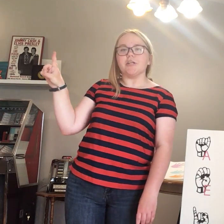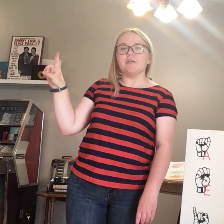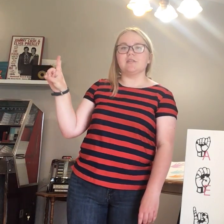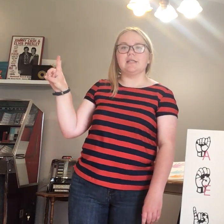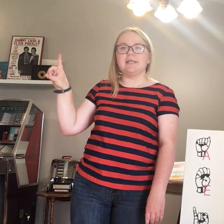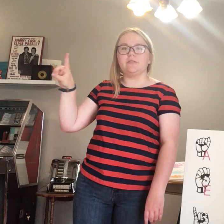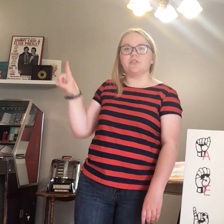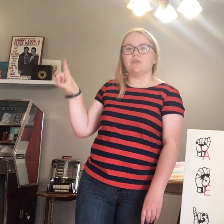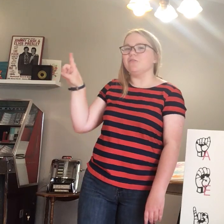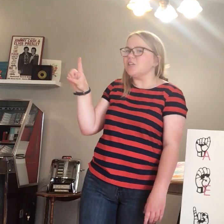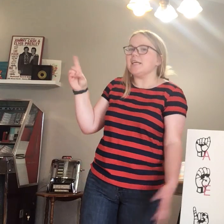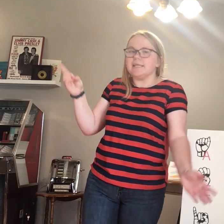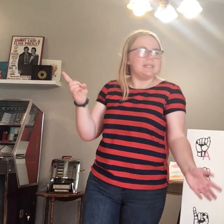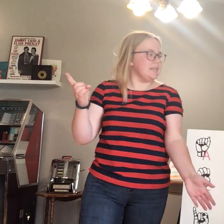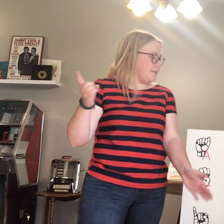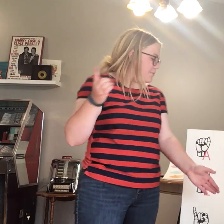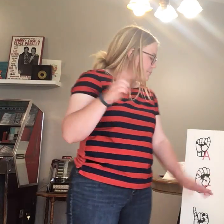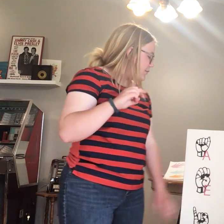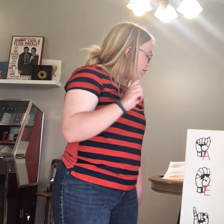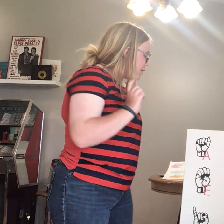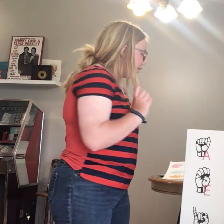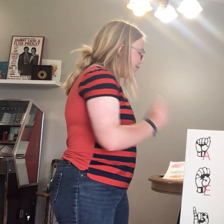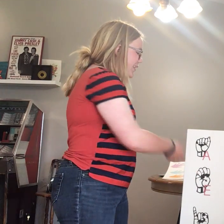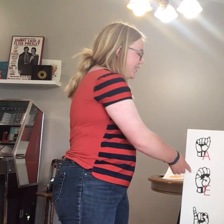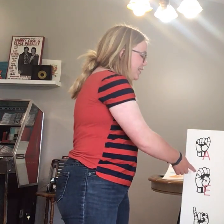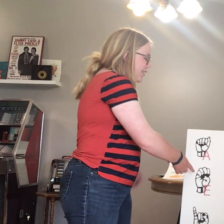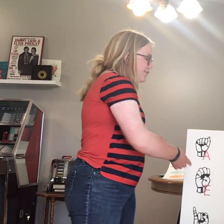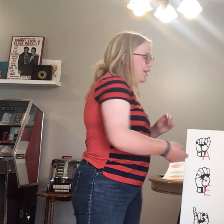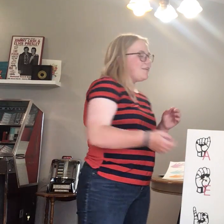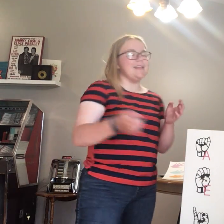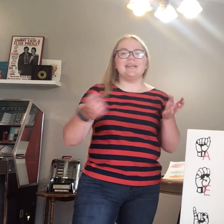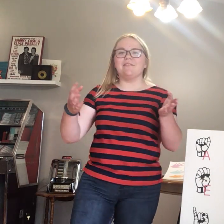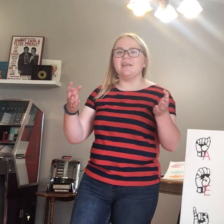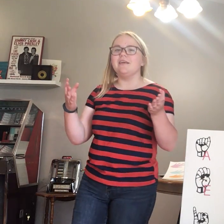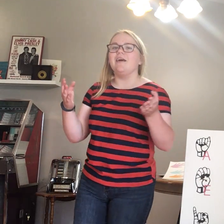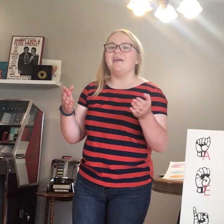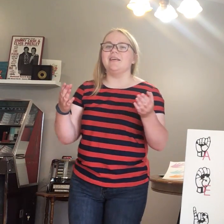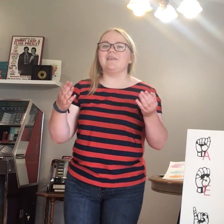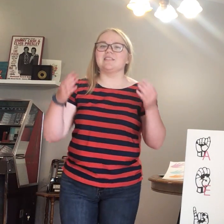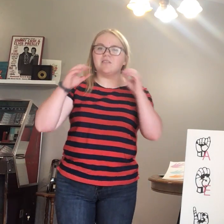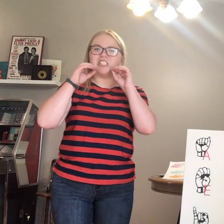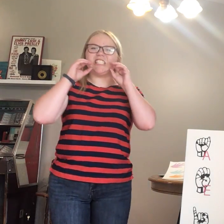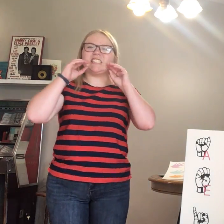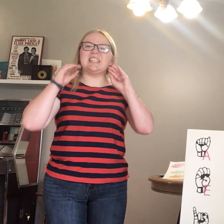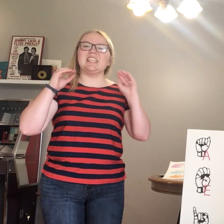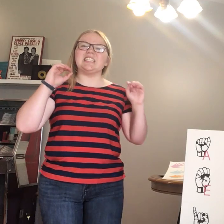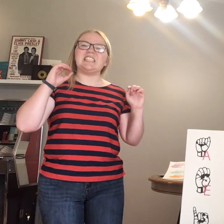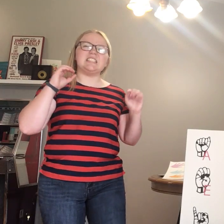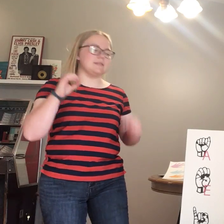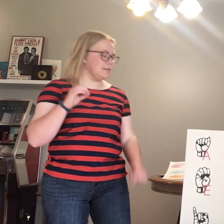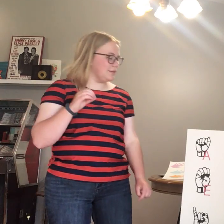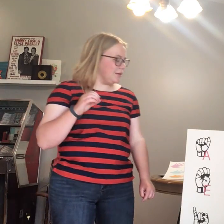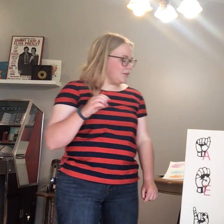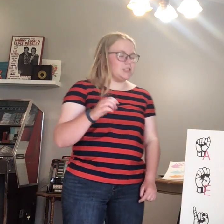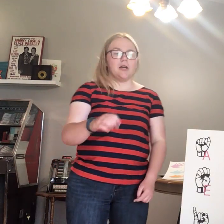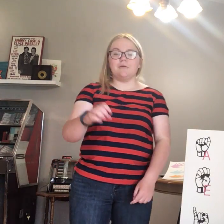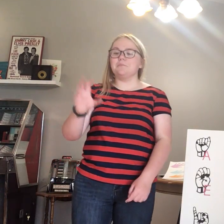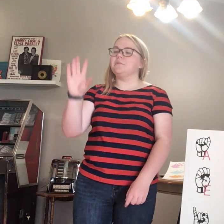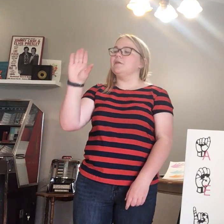curved like a little circle. Looks like a D to me. Now, E. Whenever I think of E, I think of like someone cheesing, like E. So these